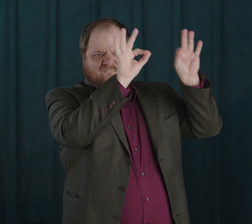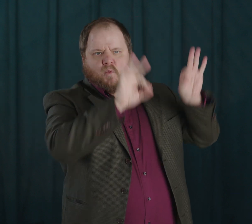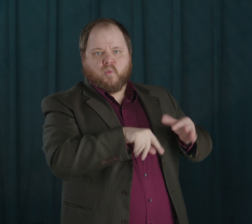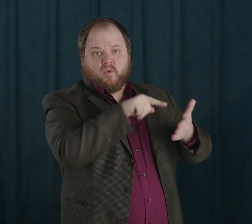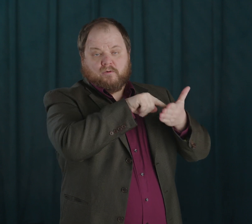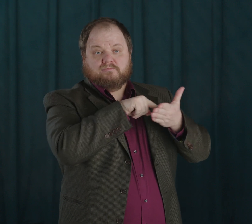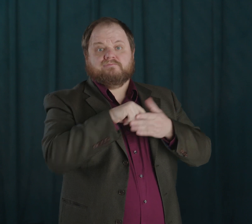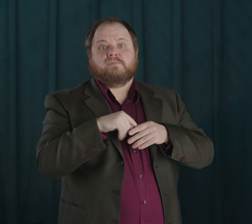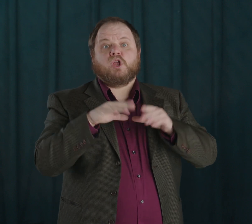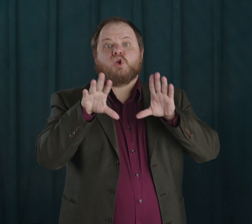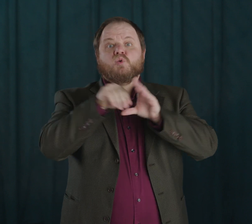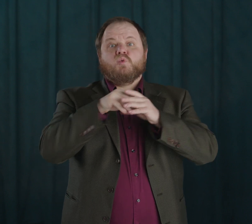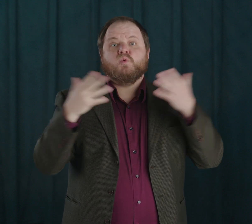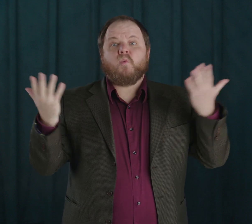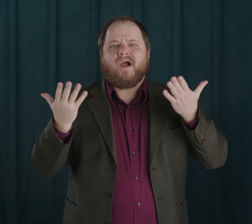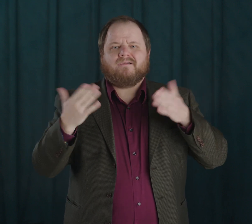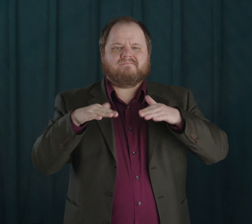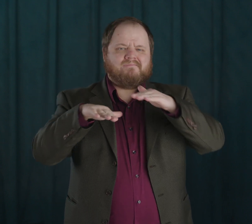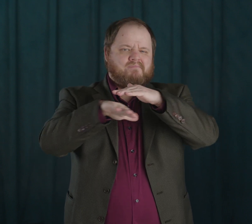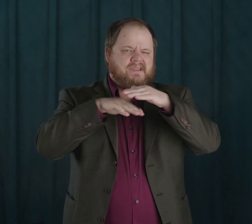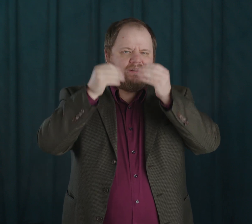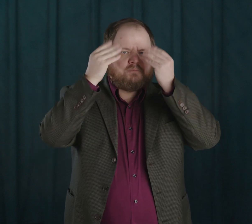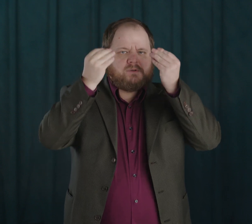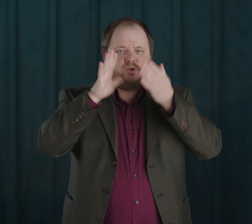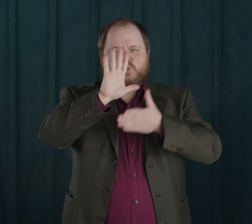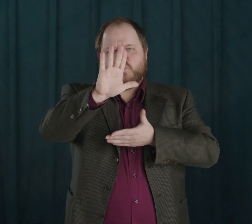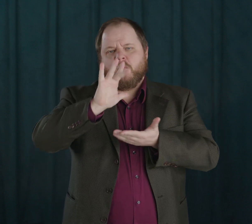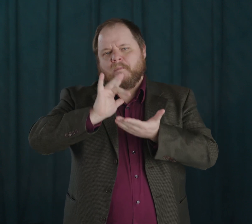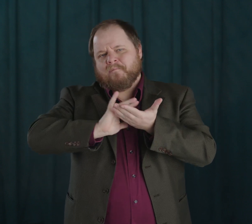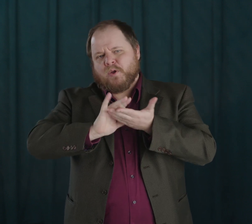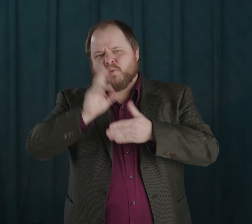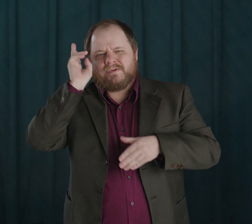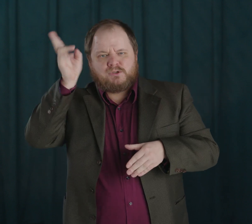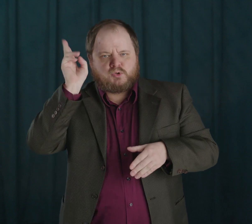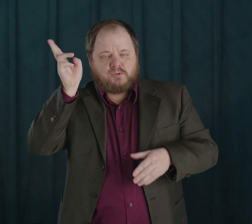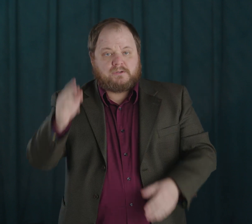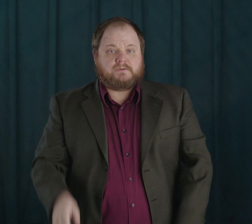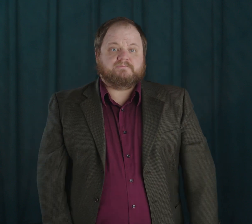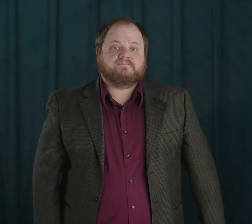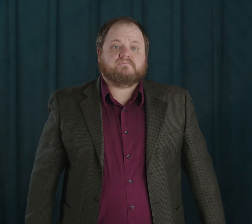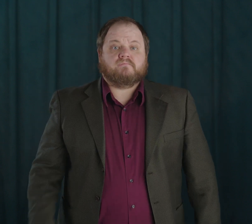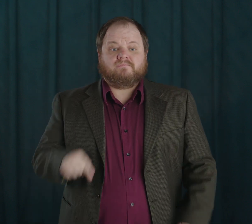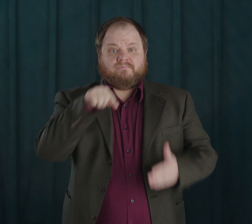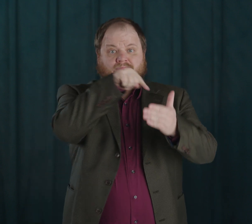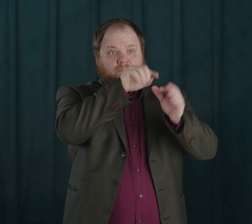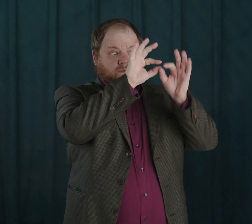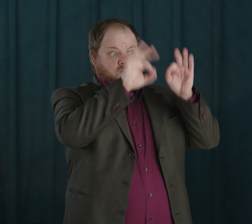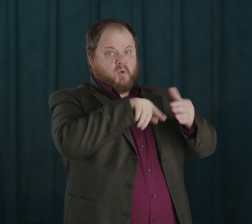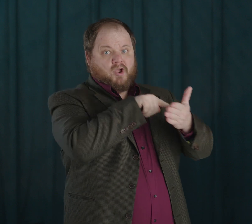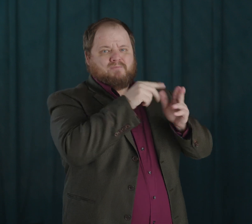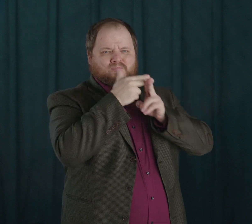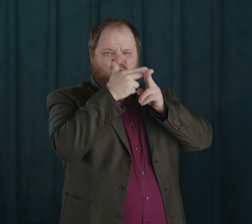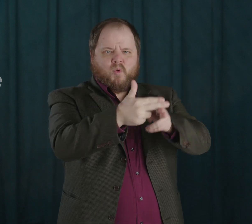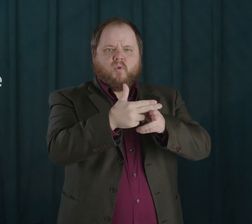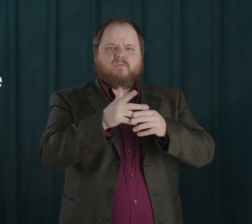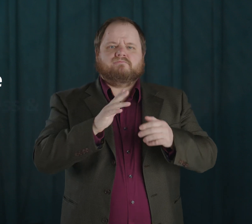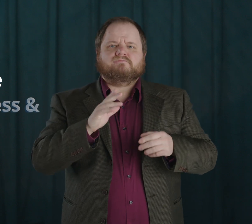out a form that includes some basic information about your medical history. This is called the name, address,